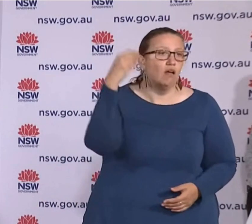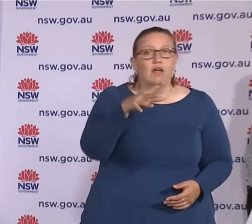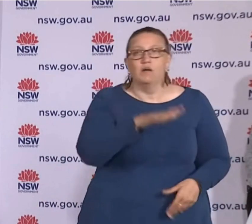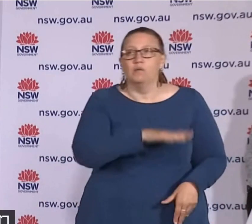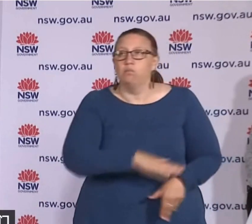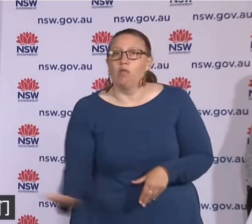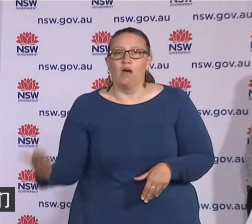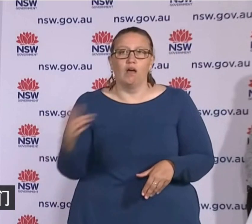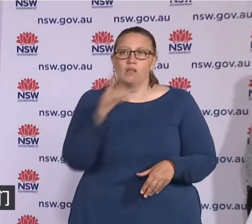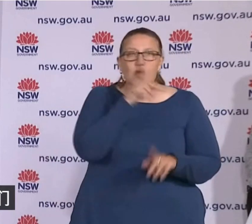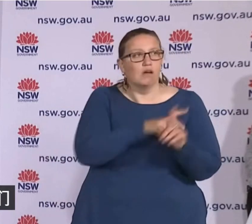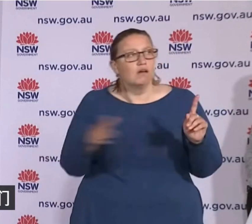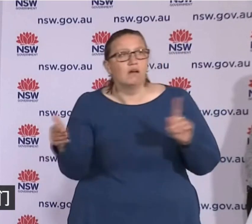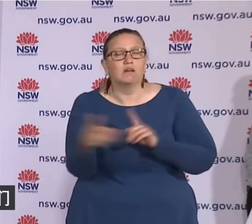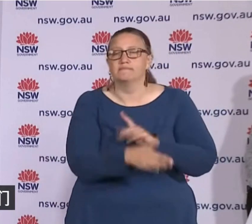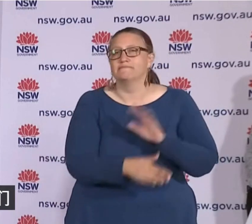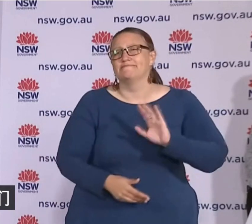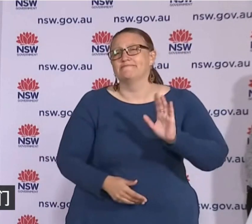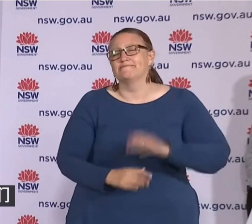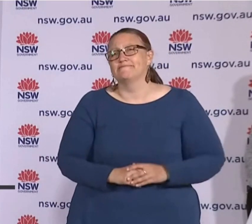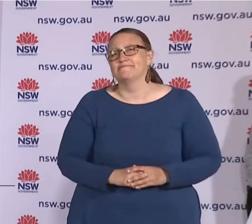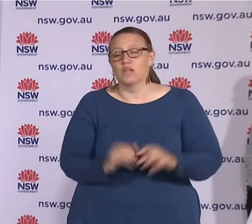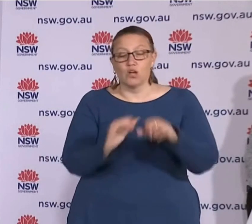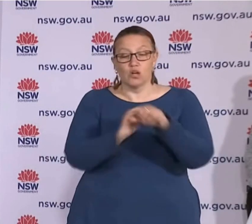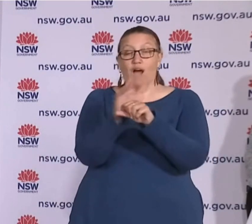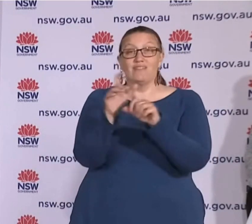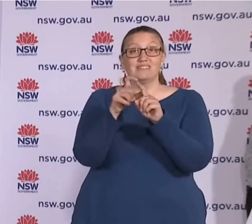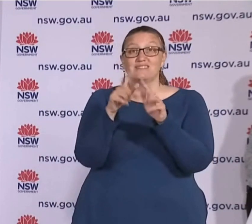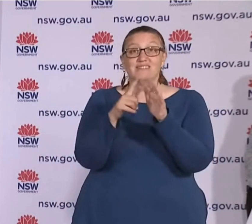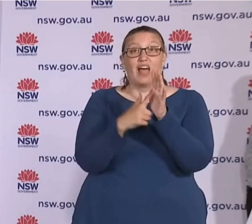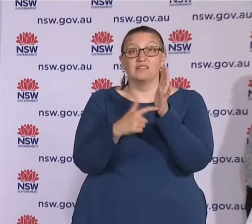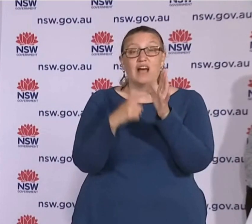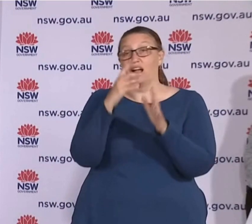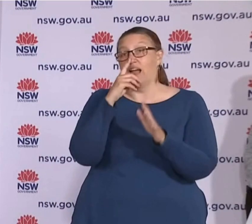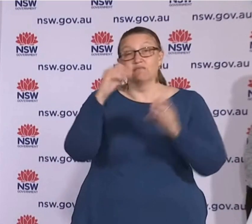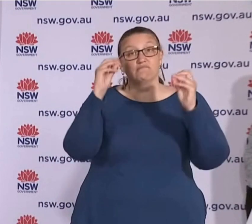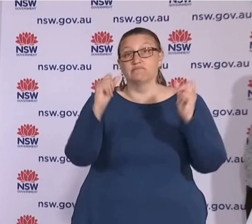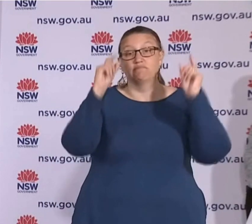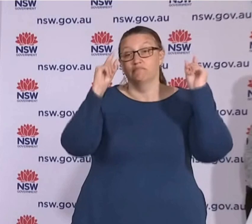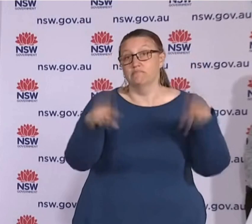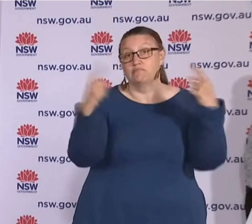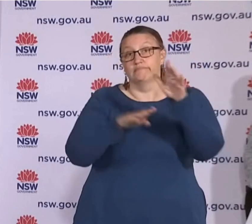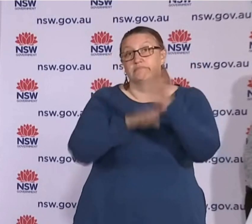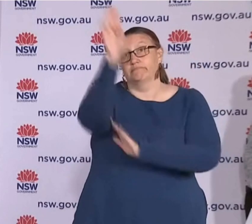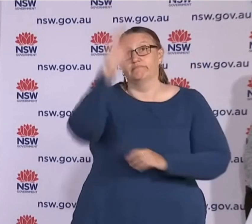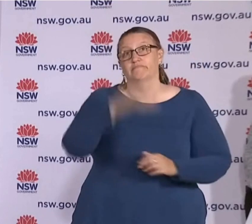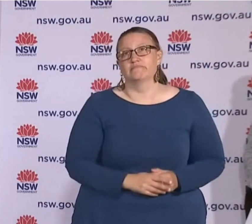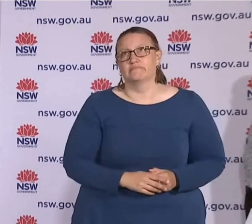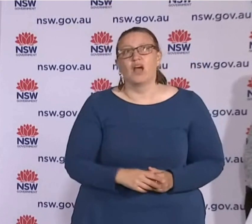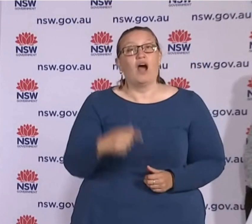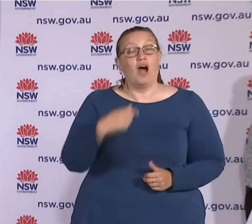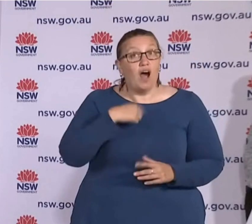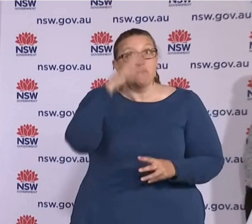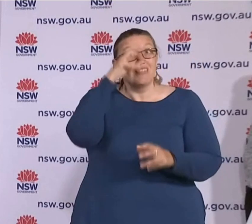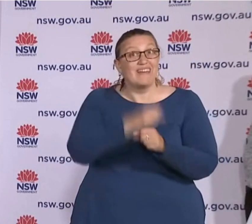cut corners, because we know, unfortunately, with Delta, cases spike all the time. And always in midweek, I predict tomorrow's numbers will be higher than